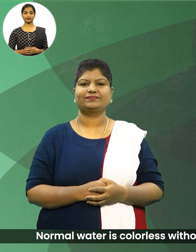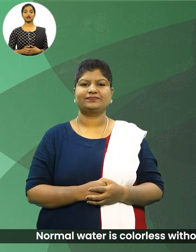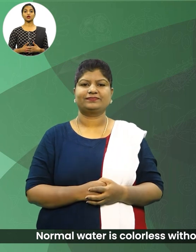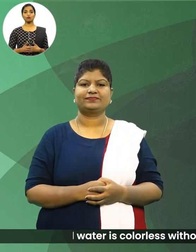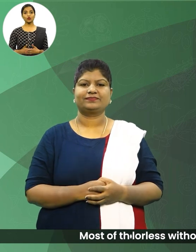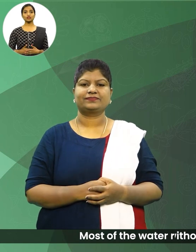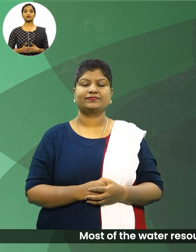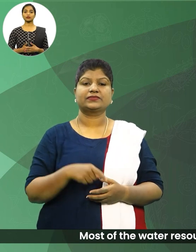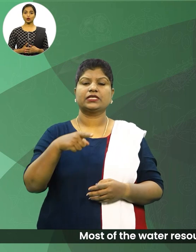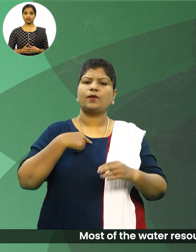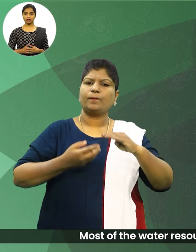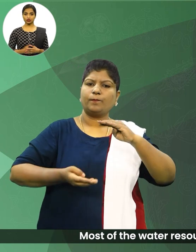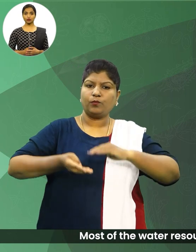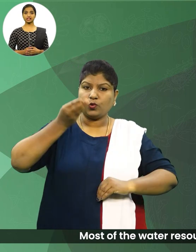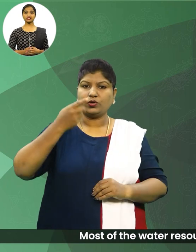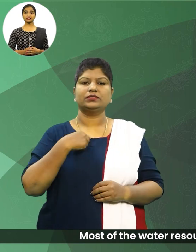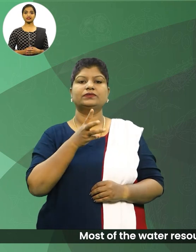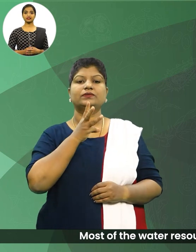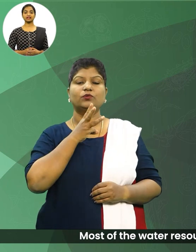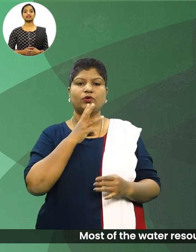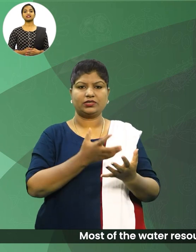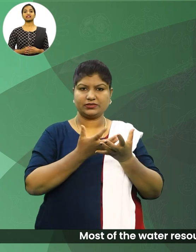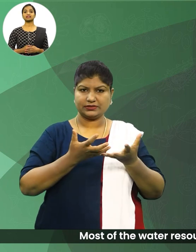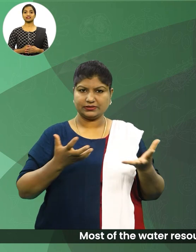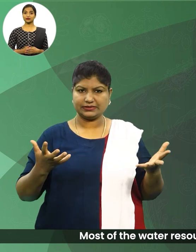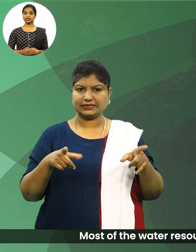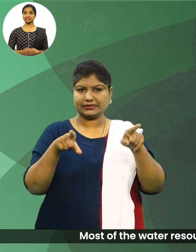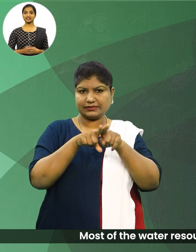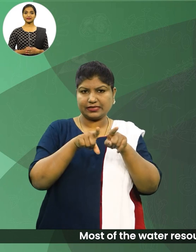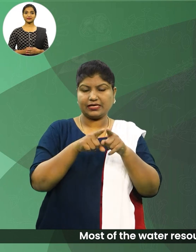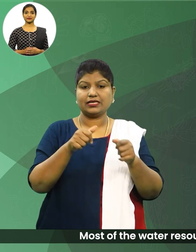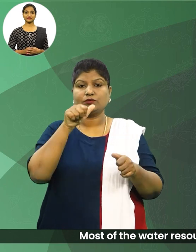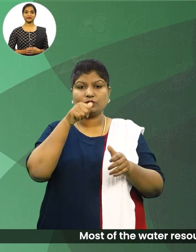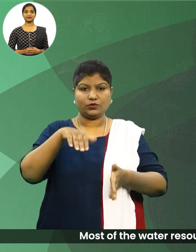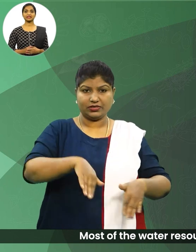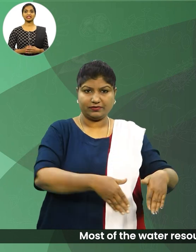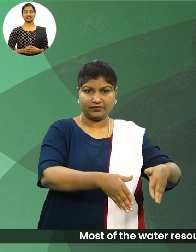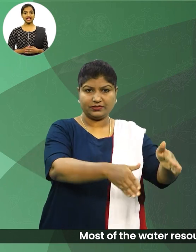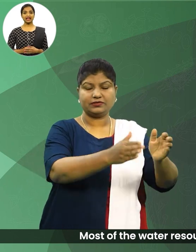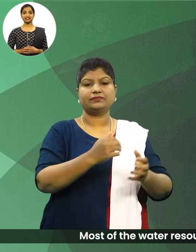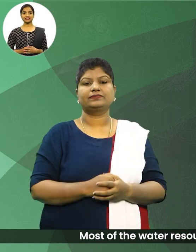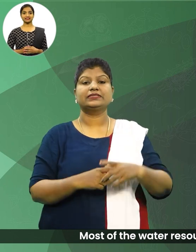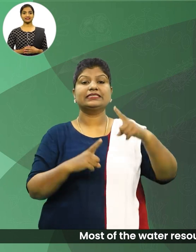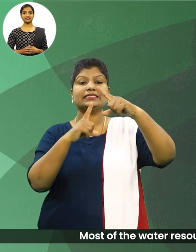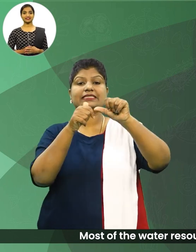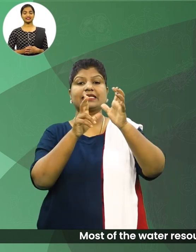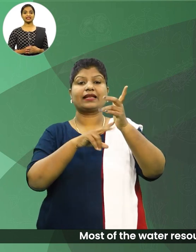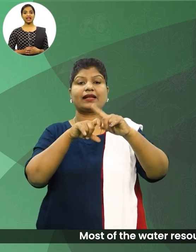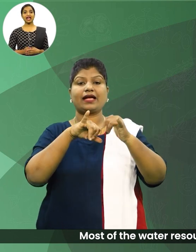Most of the water resources like rivers, rivers, tanks